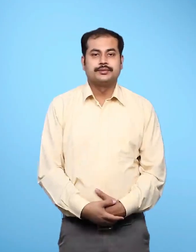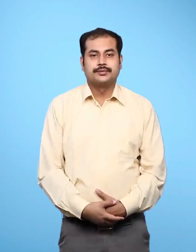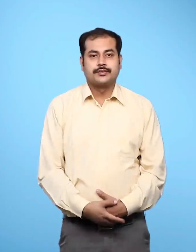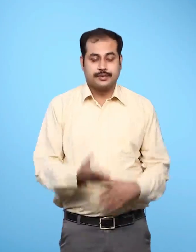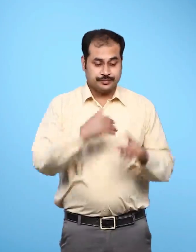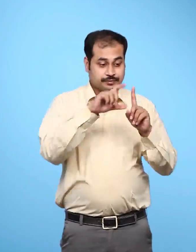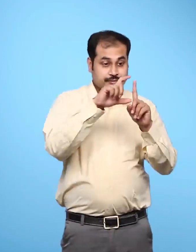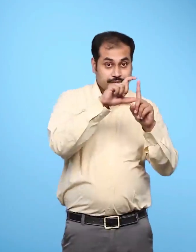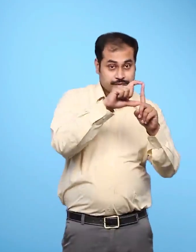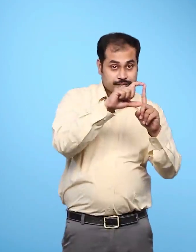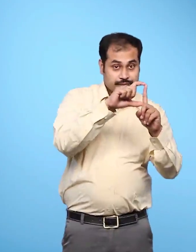D.